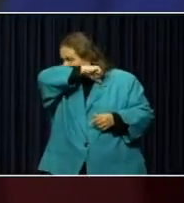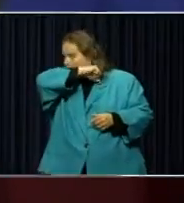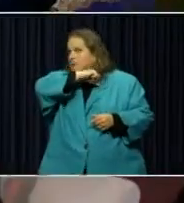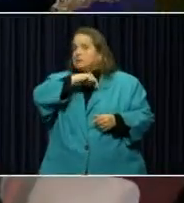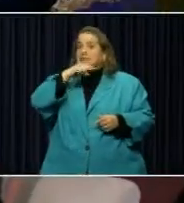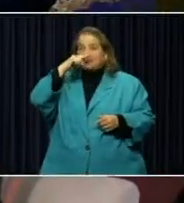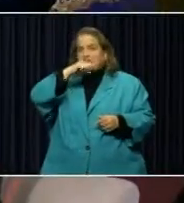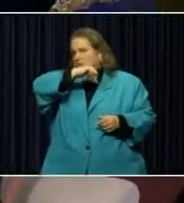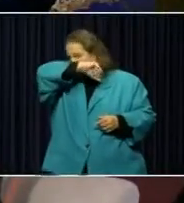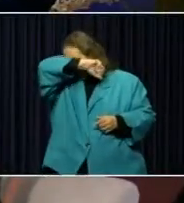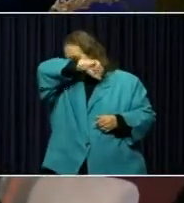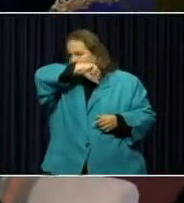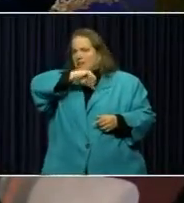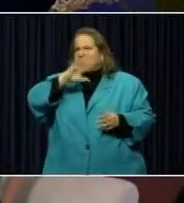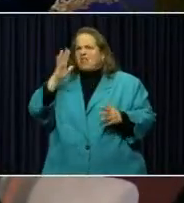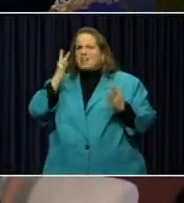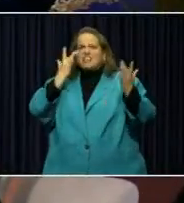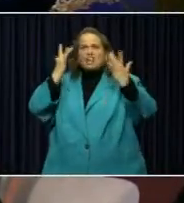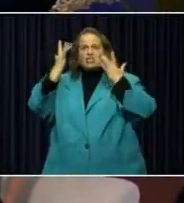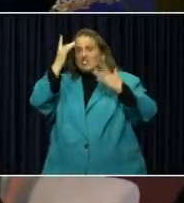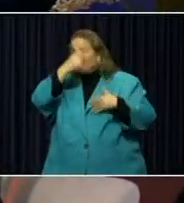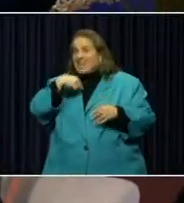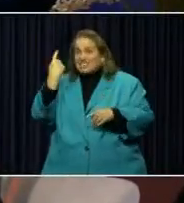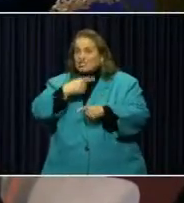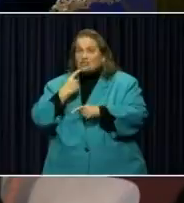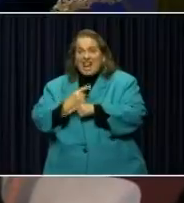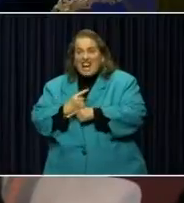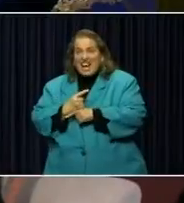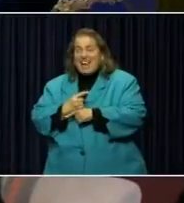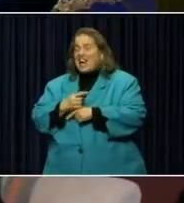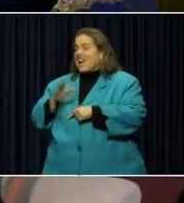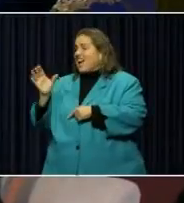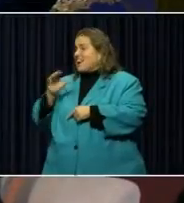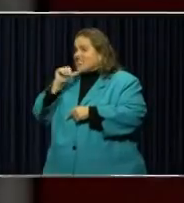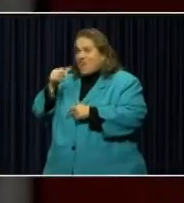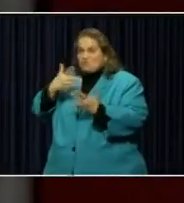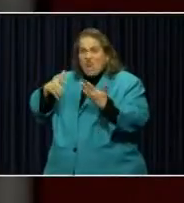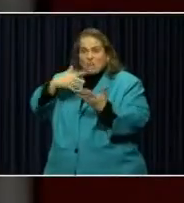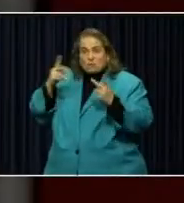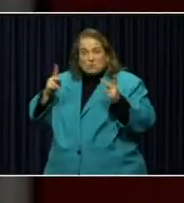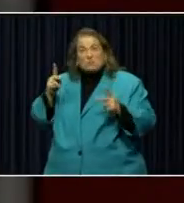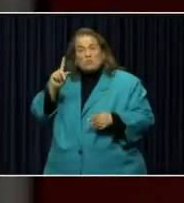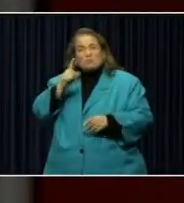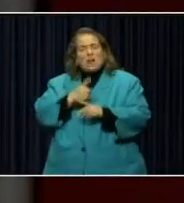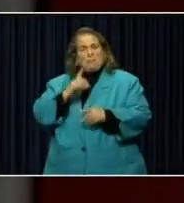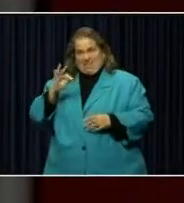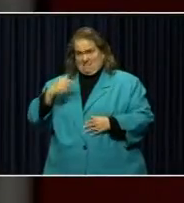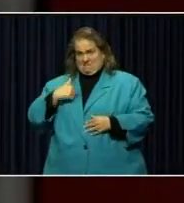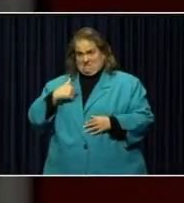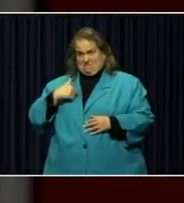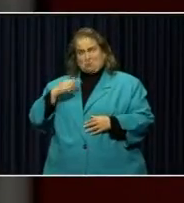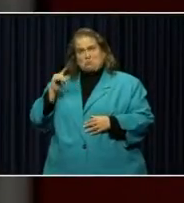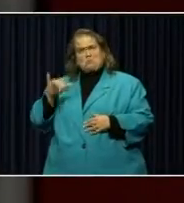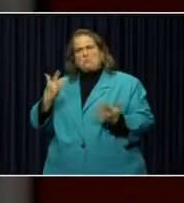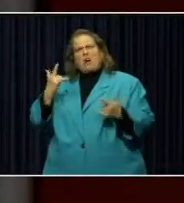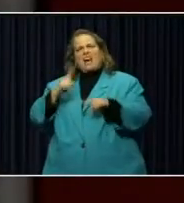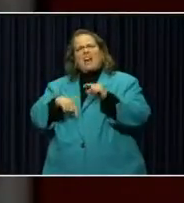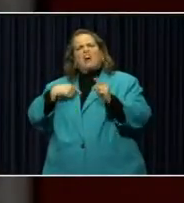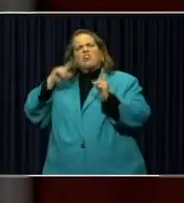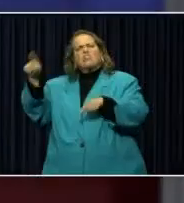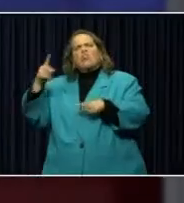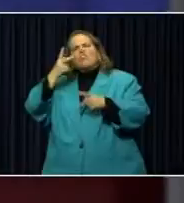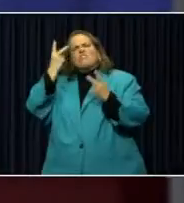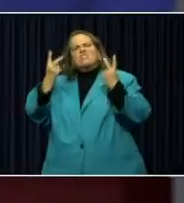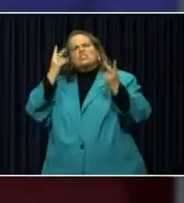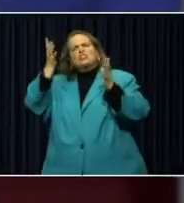our elbows, those kinds of things. Not touching our faces, not getting around people. But if we're doing that, why can't we go to Grandpa and